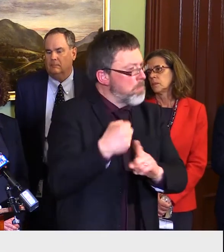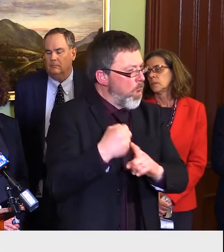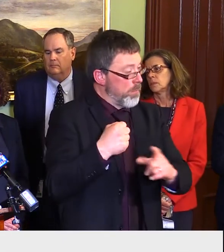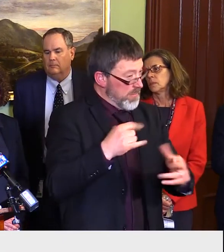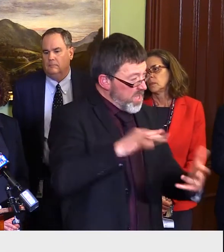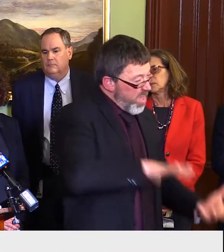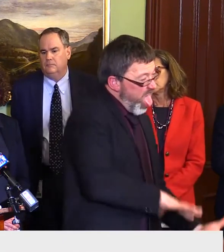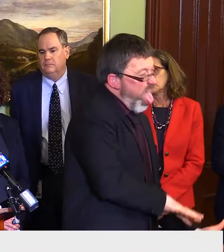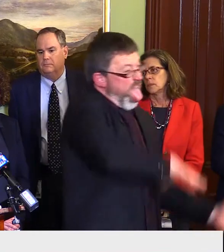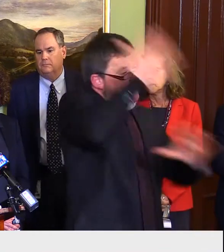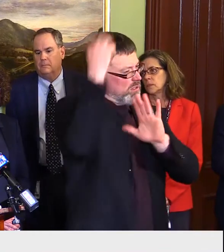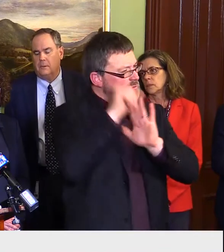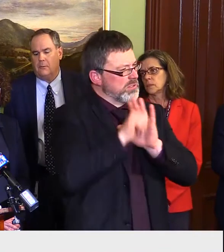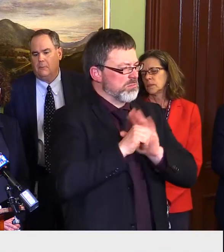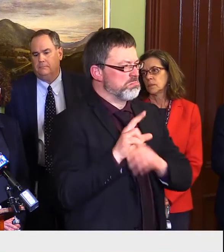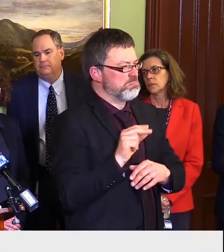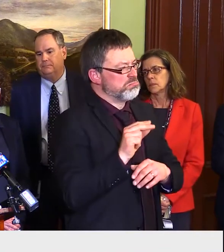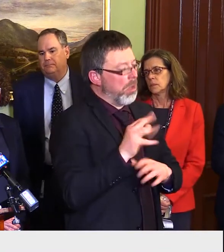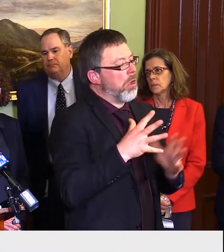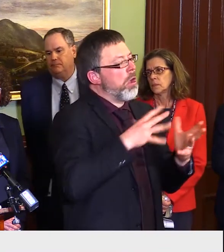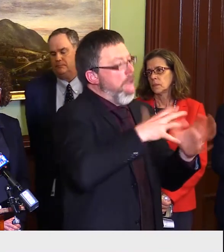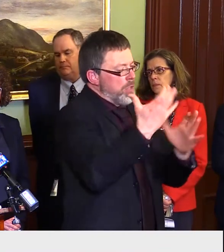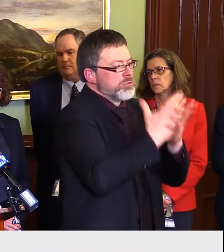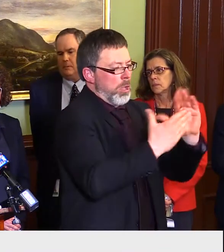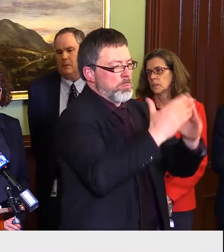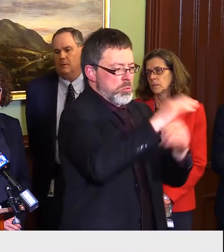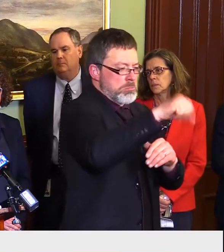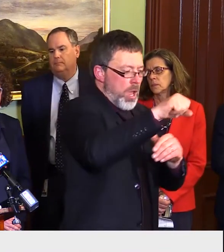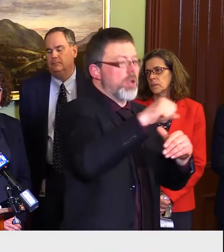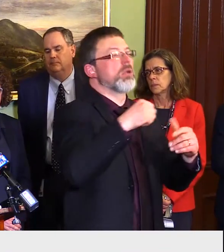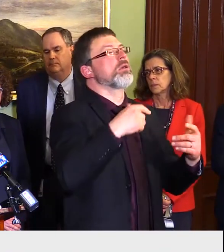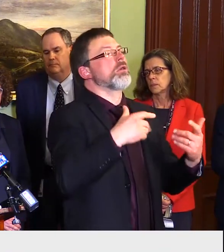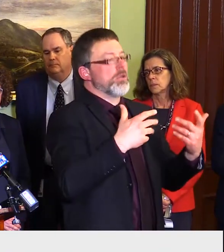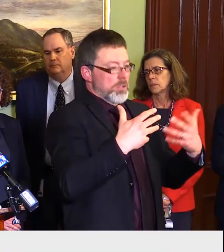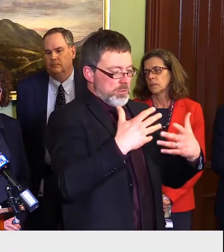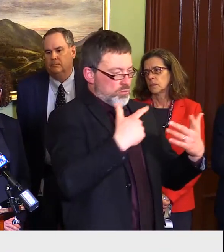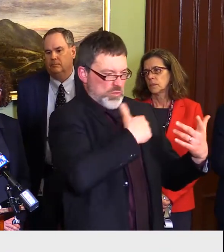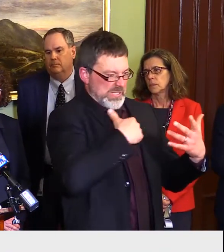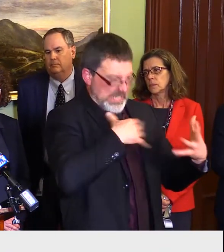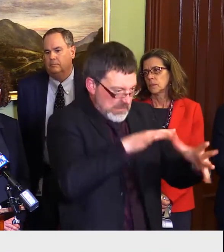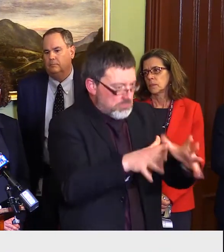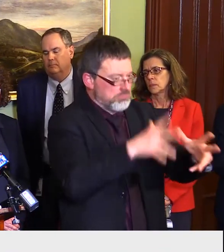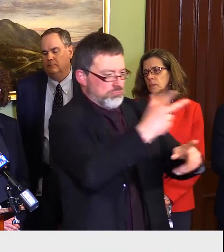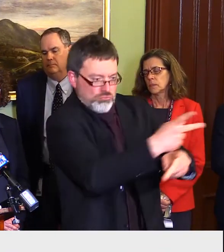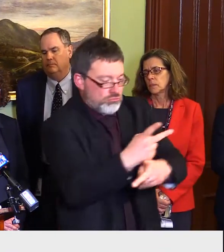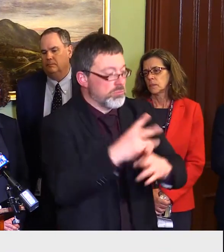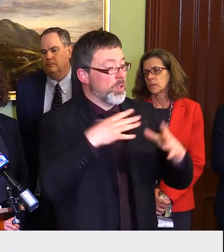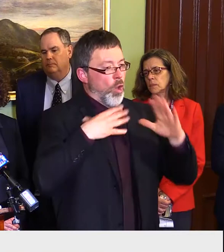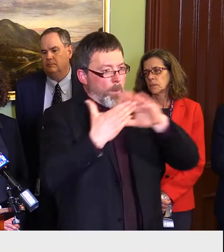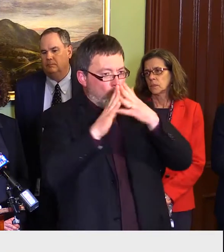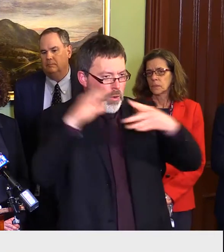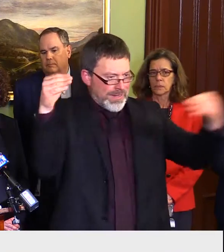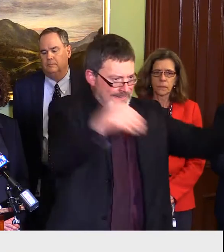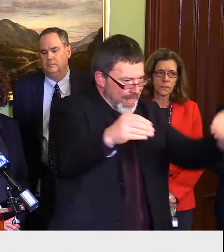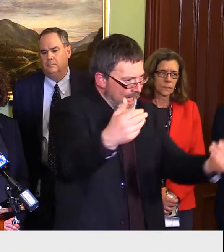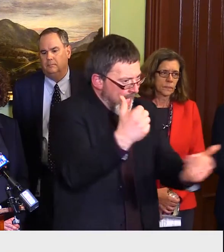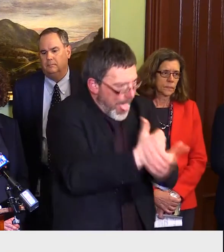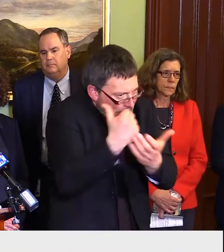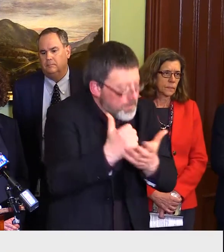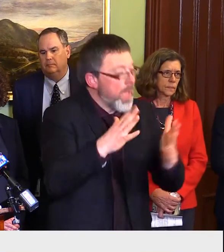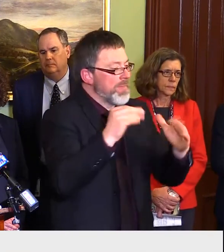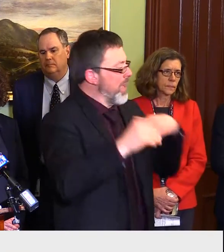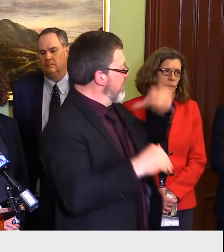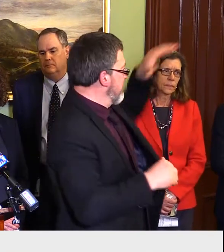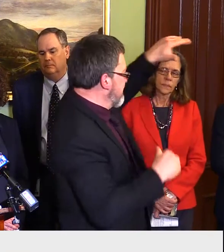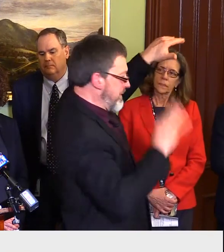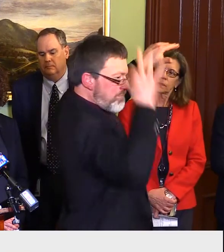to come. I would imagine that this is like our Irene, and we'll be able to make it through initially. But